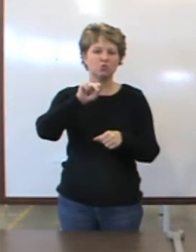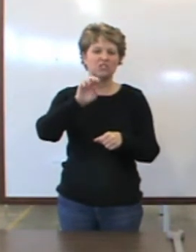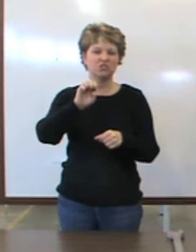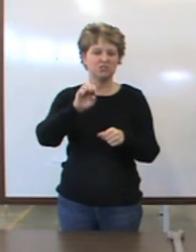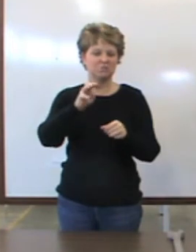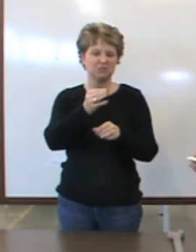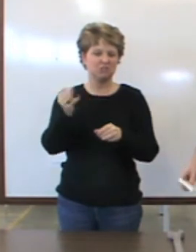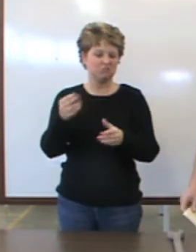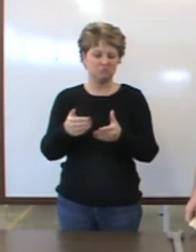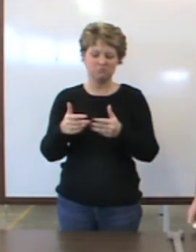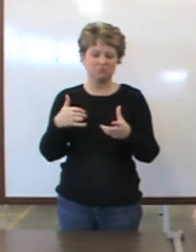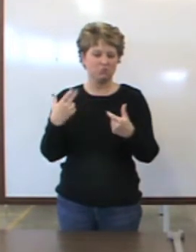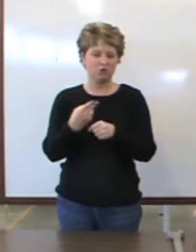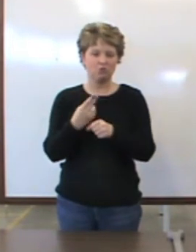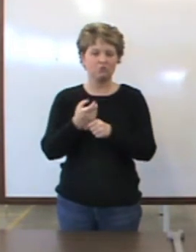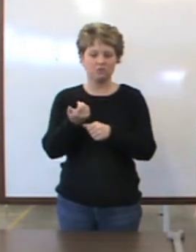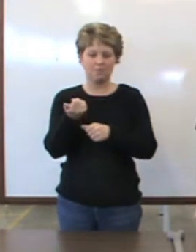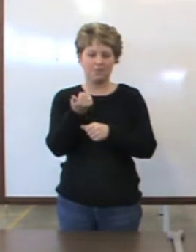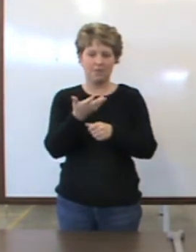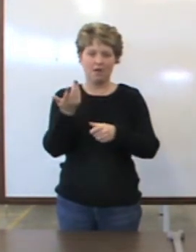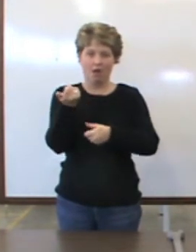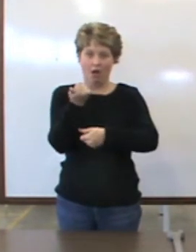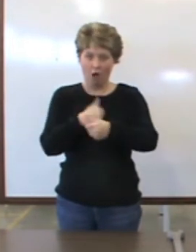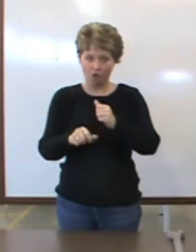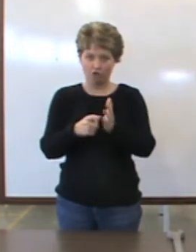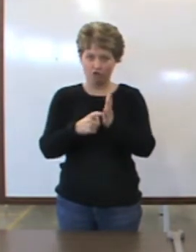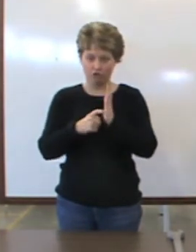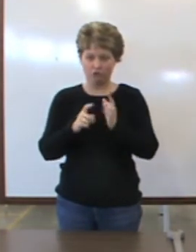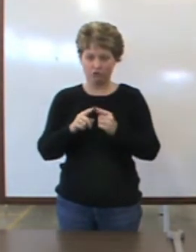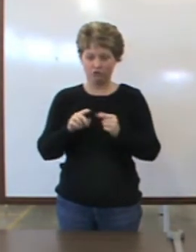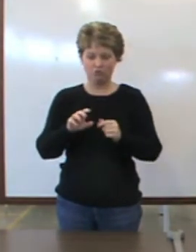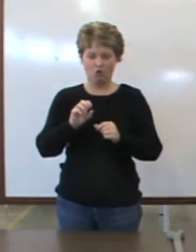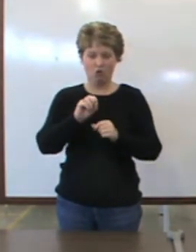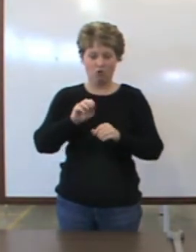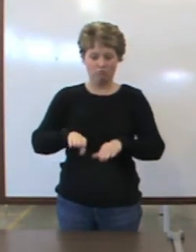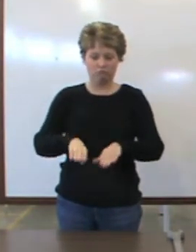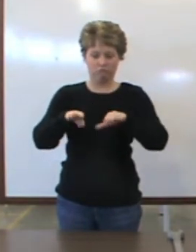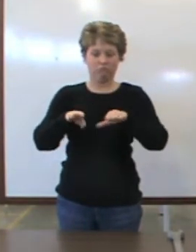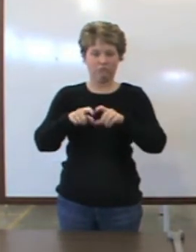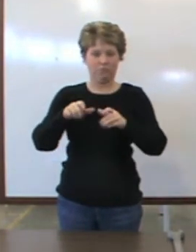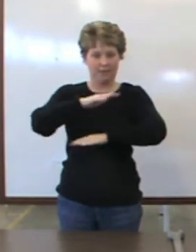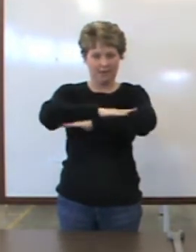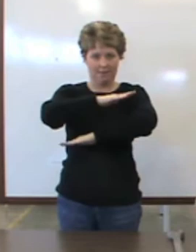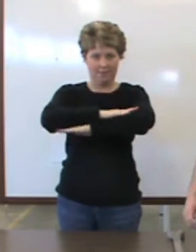you want to use. You want to have something under the corners of the frames to get it off the table.